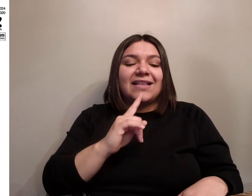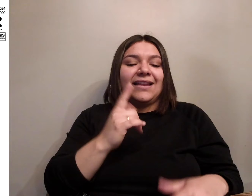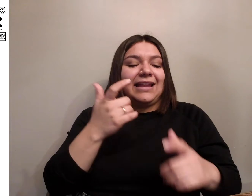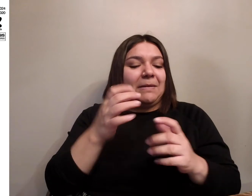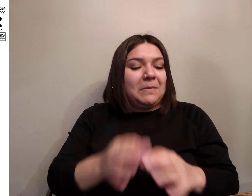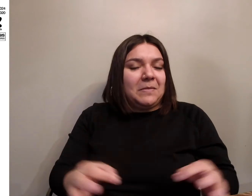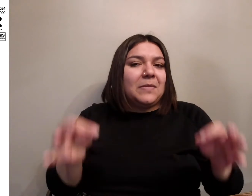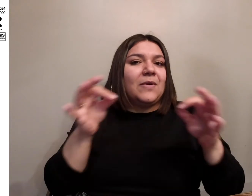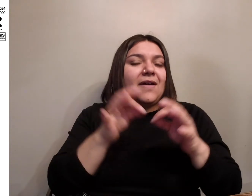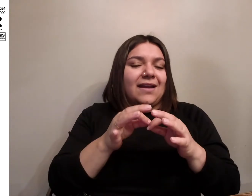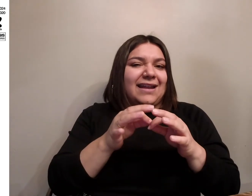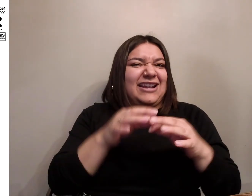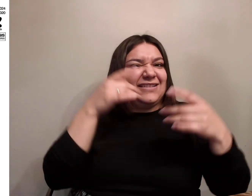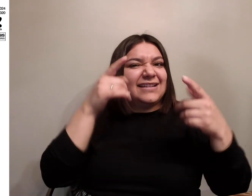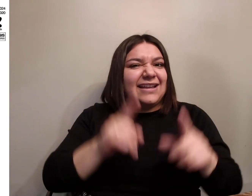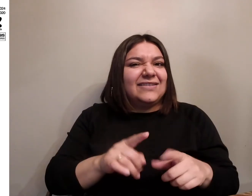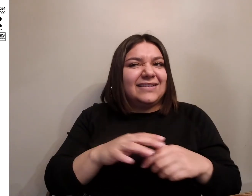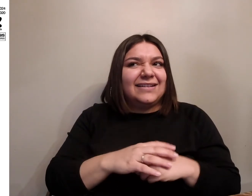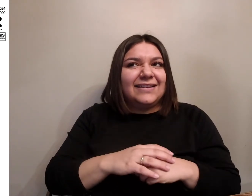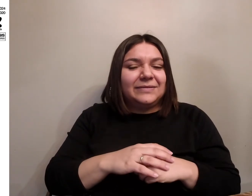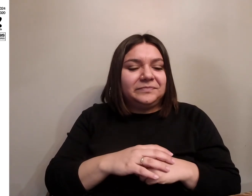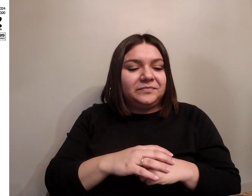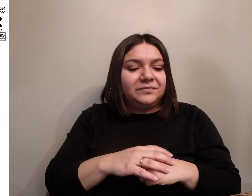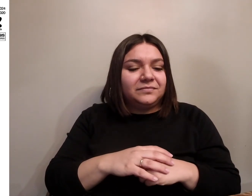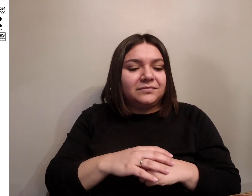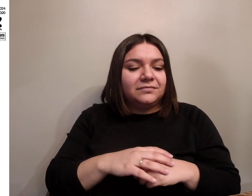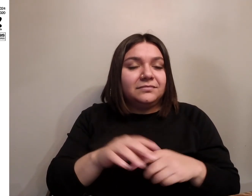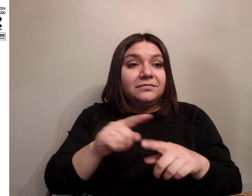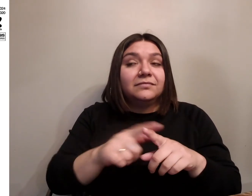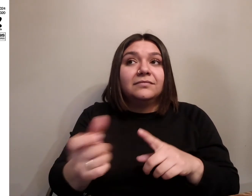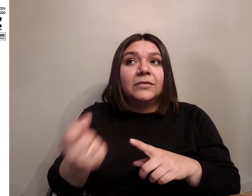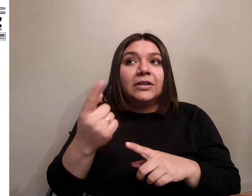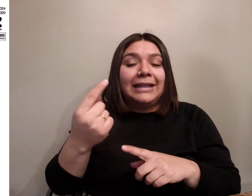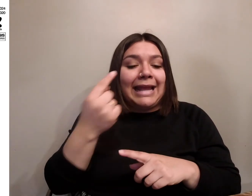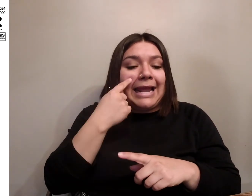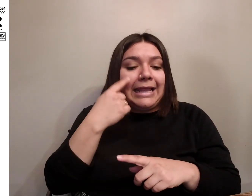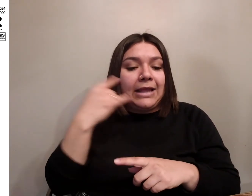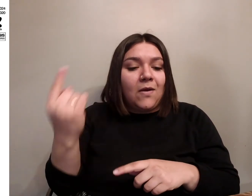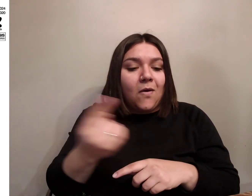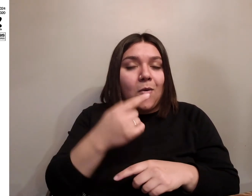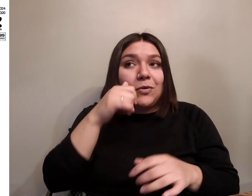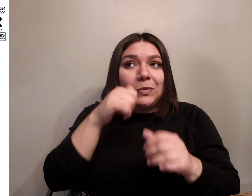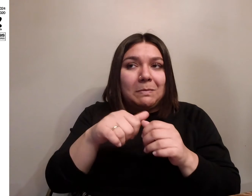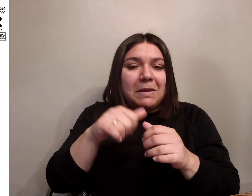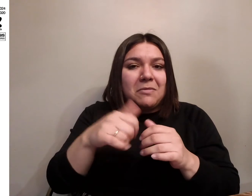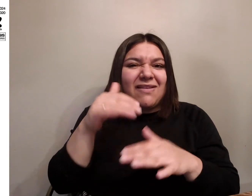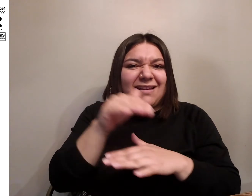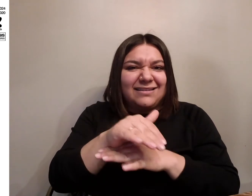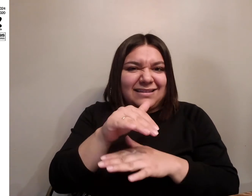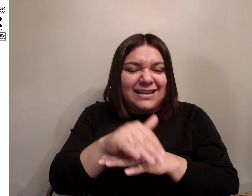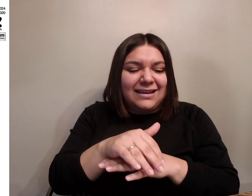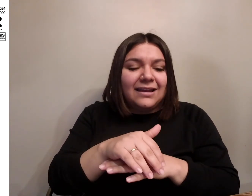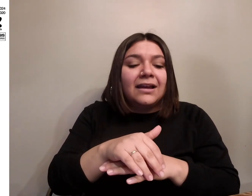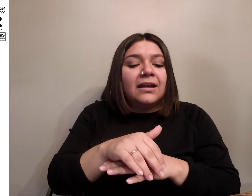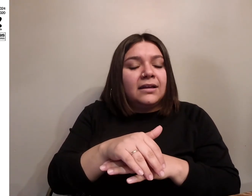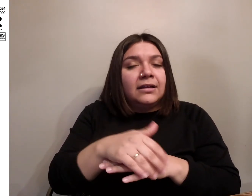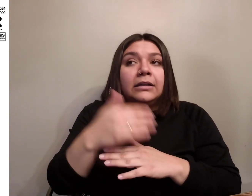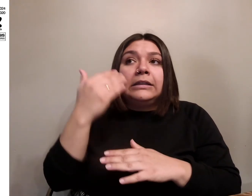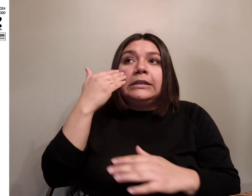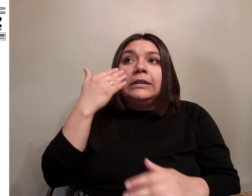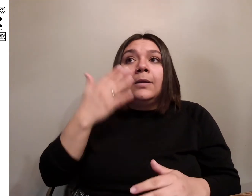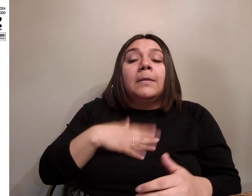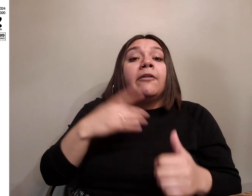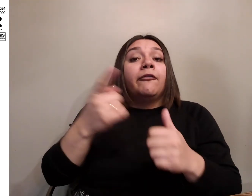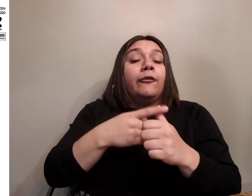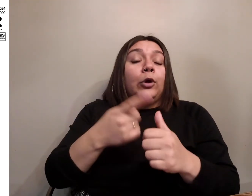something very significant was happening. And somehow I think I'll always